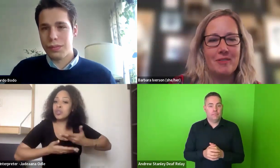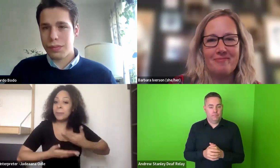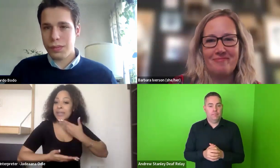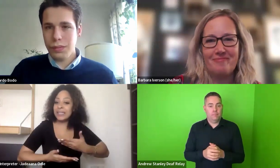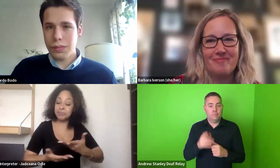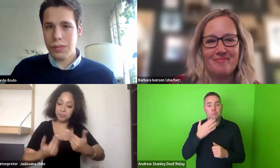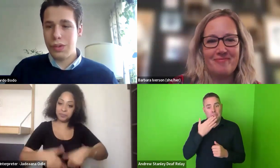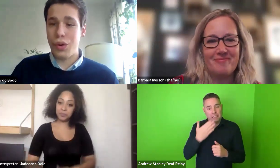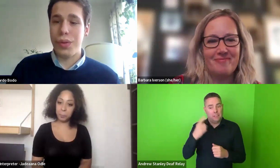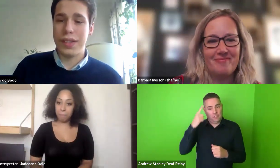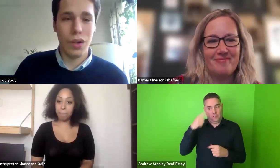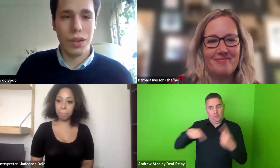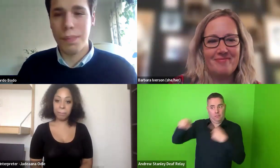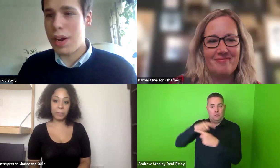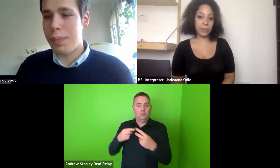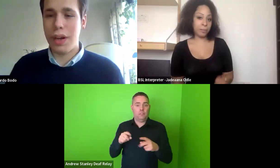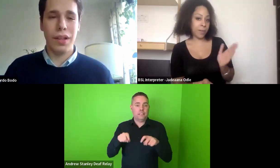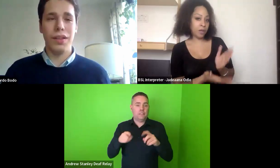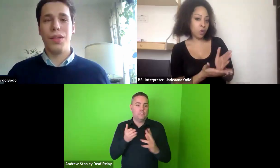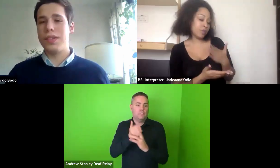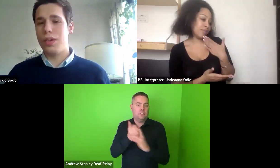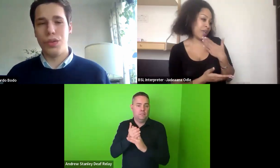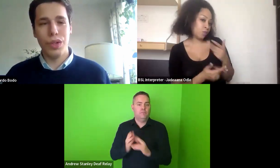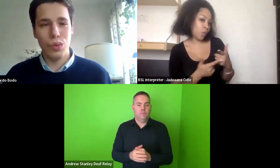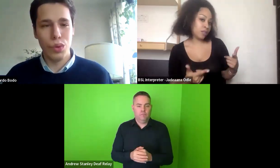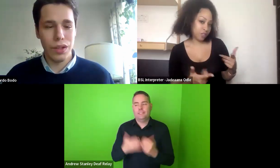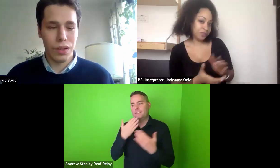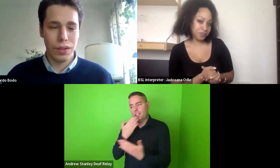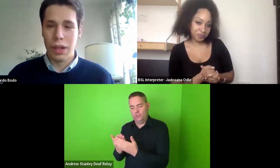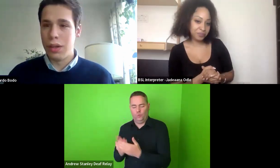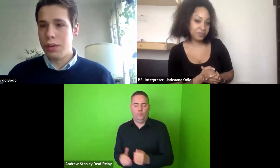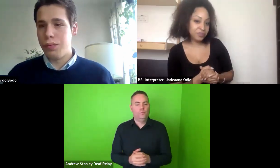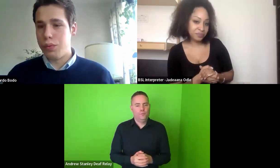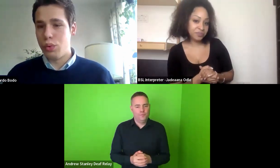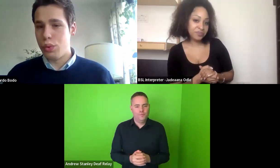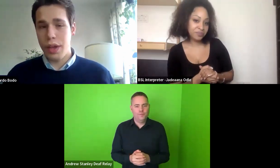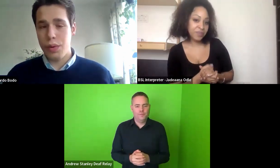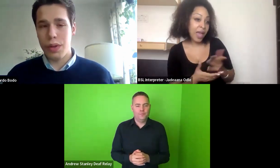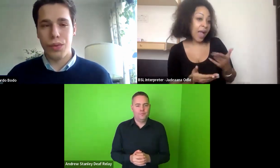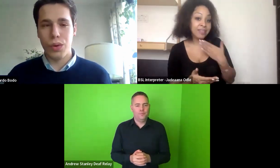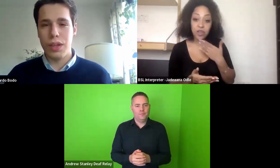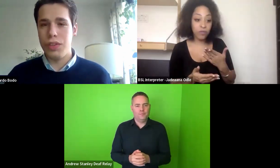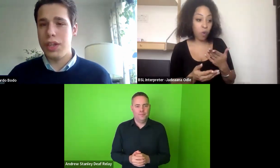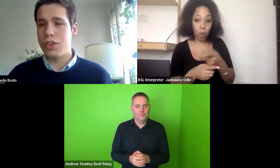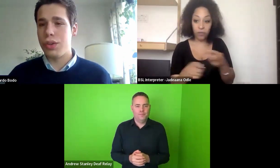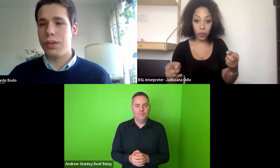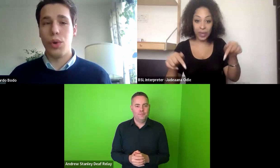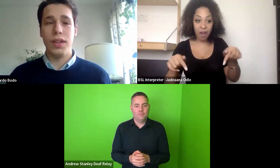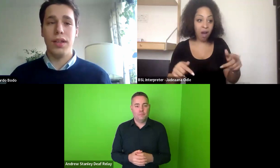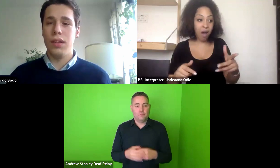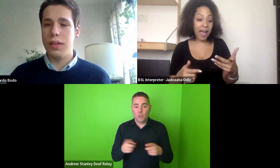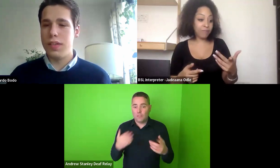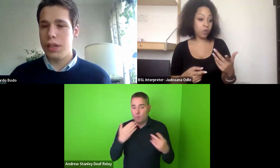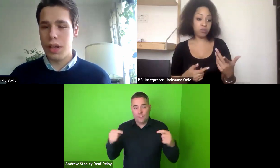what you're doing. Sure. Thanks a lot, Barbara, and thanks a lot really to everyone for the invitation